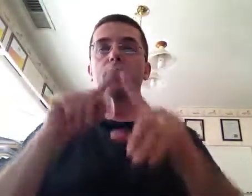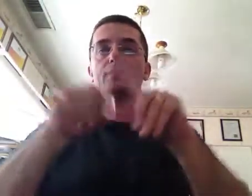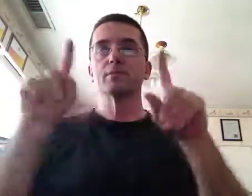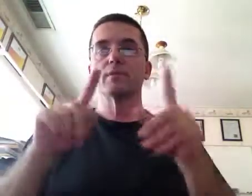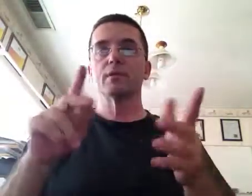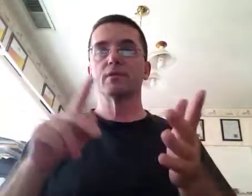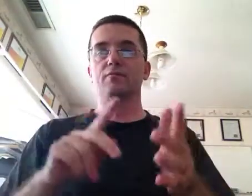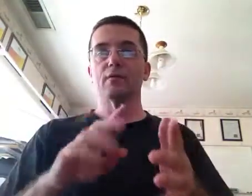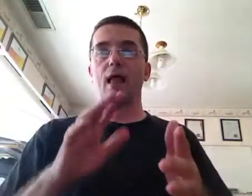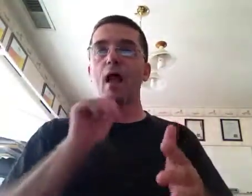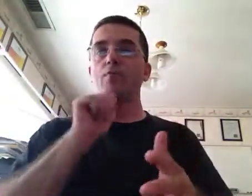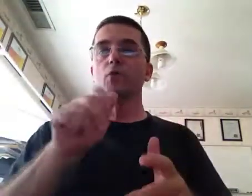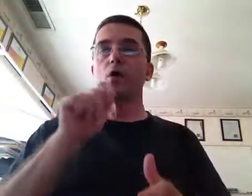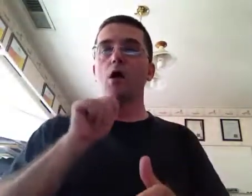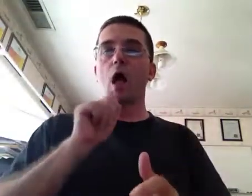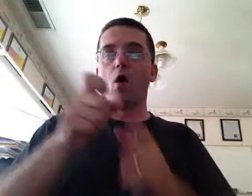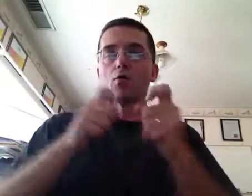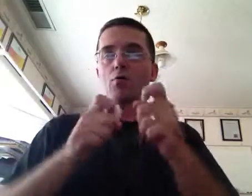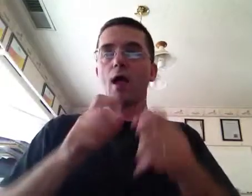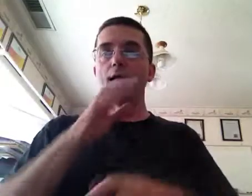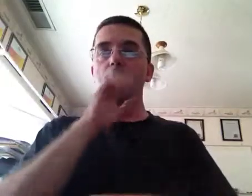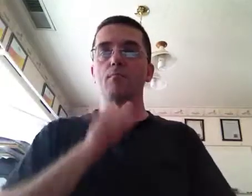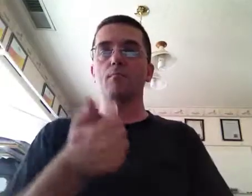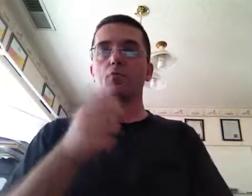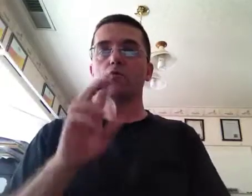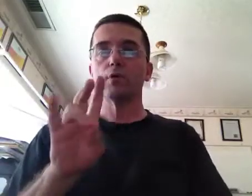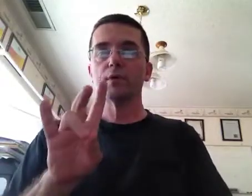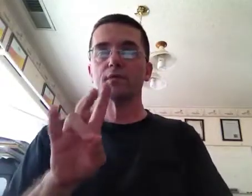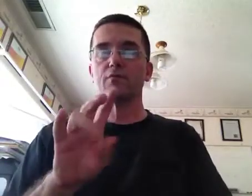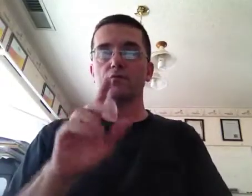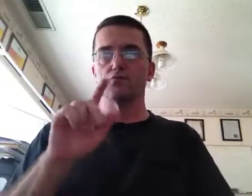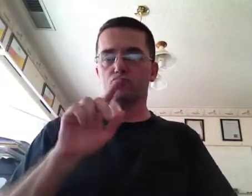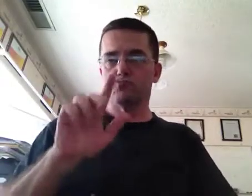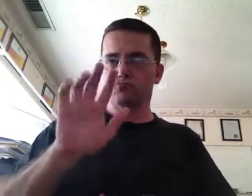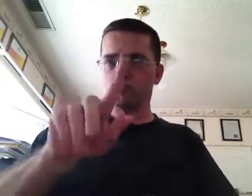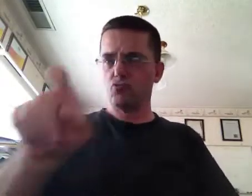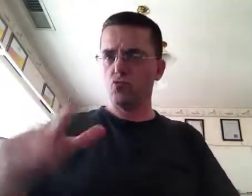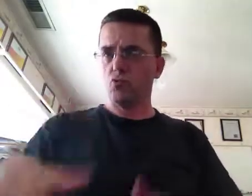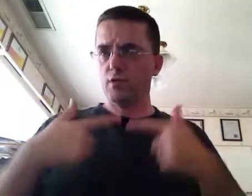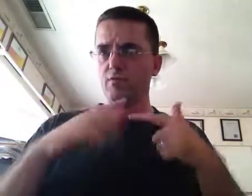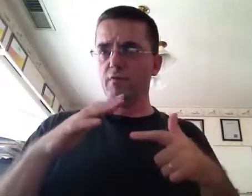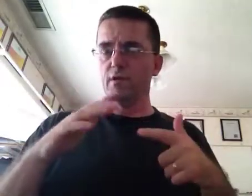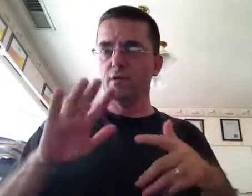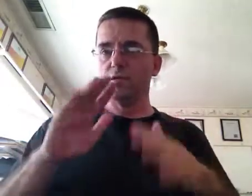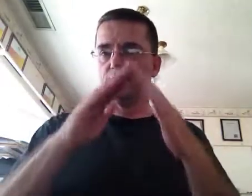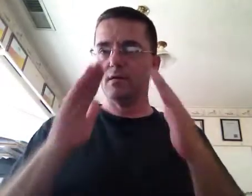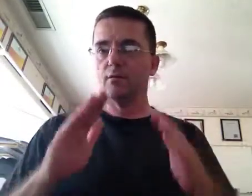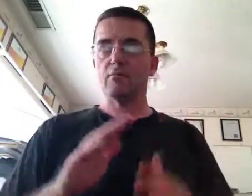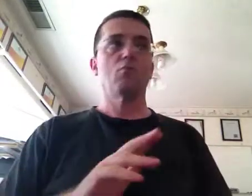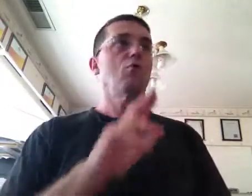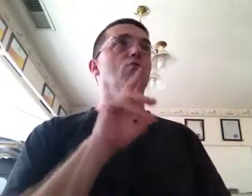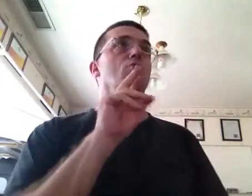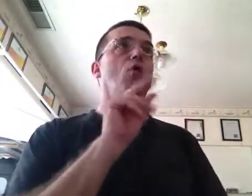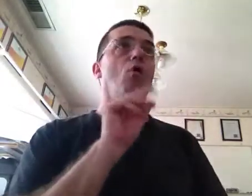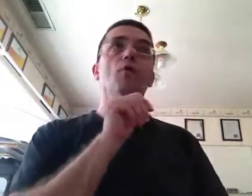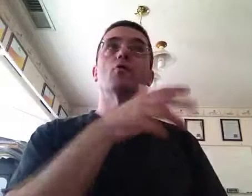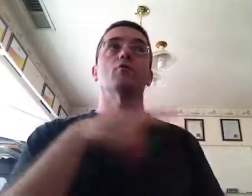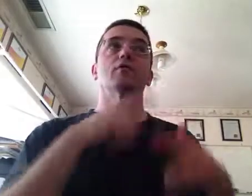no longer under your control. I'm 27. Do you live in his house? Oh goodness, no. Okay. Well, so